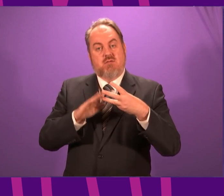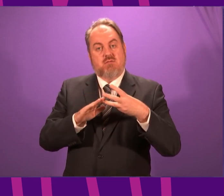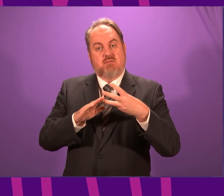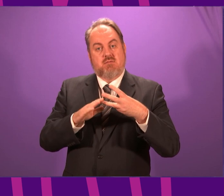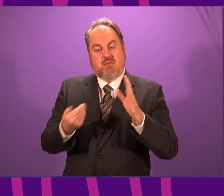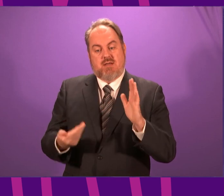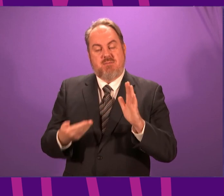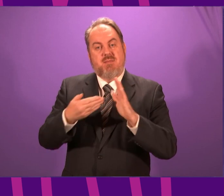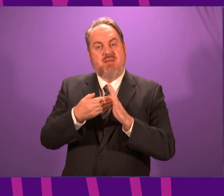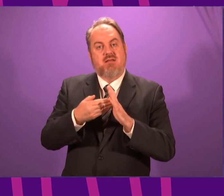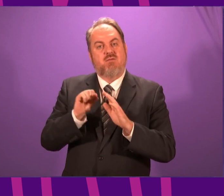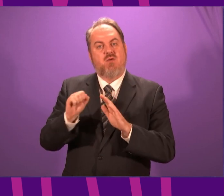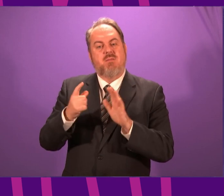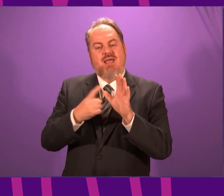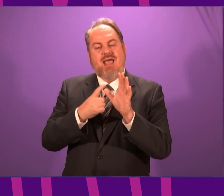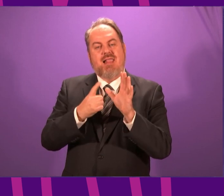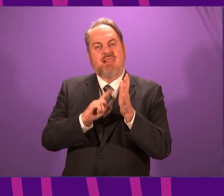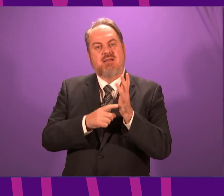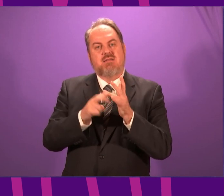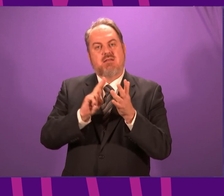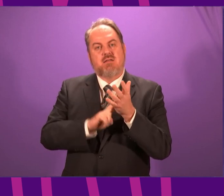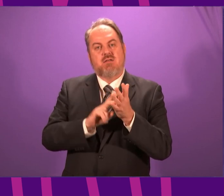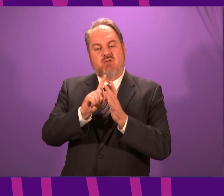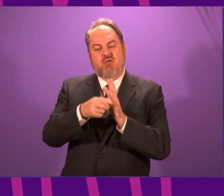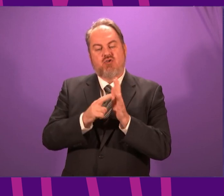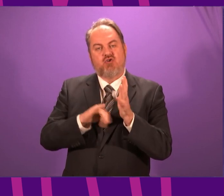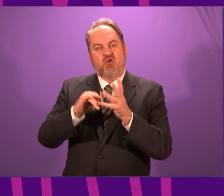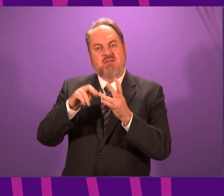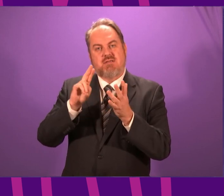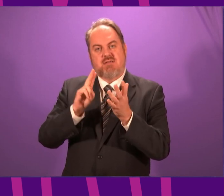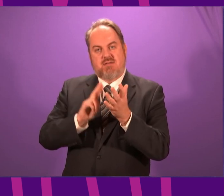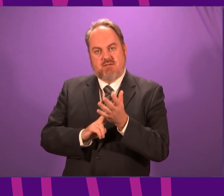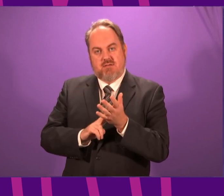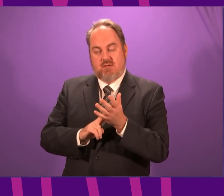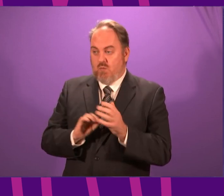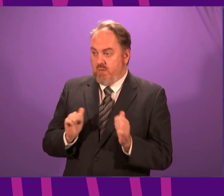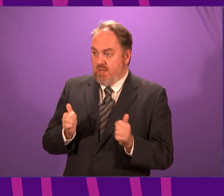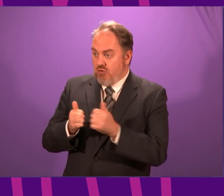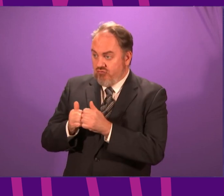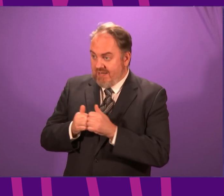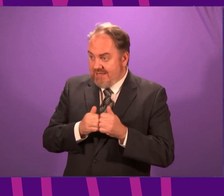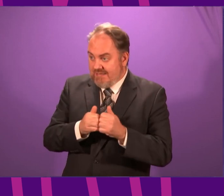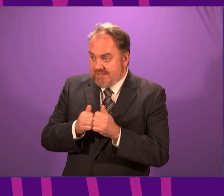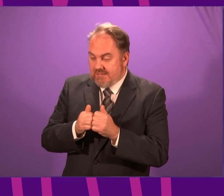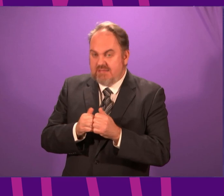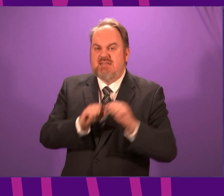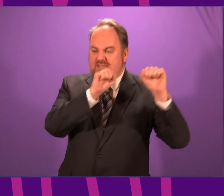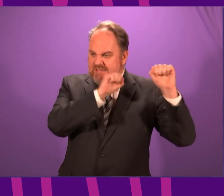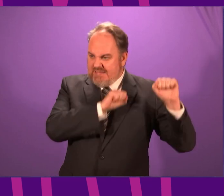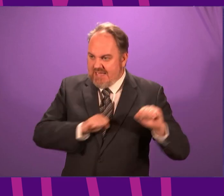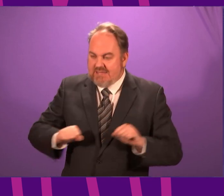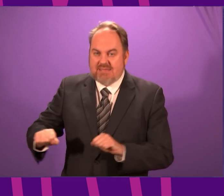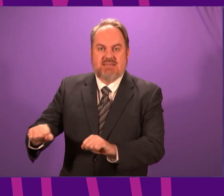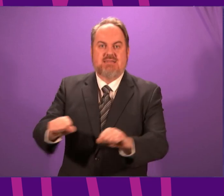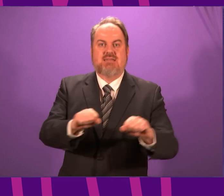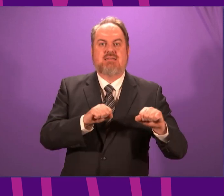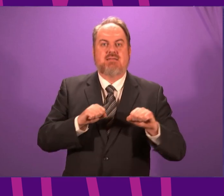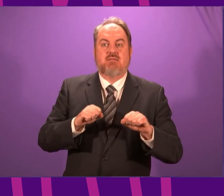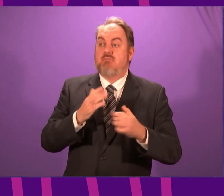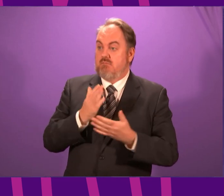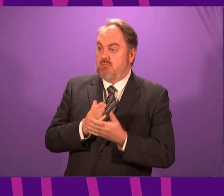Alison Johnston, which seeks to amend the motion in the name of Nicola Sturgeon, be agreed. Are we all agreed? Yes. We are